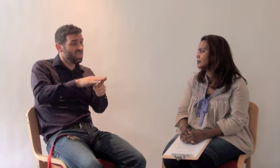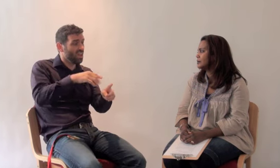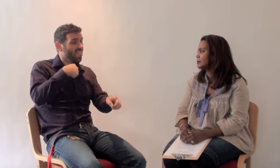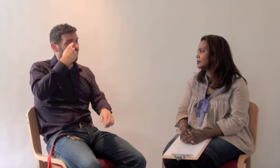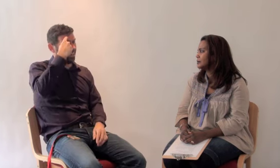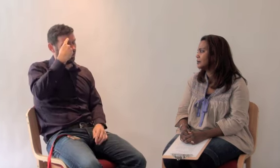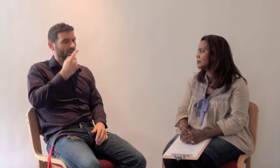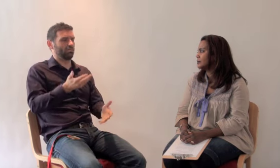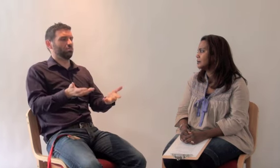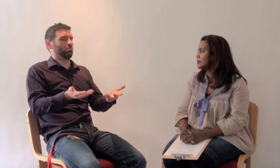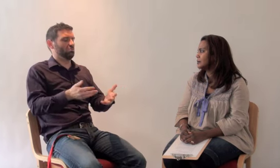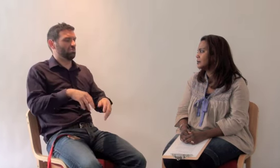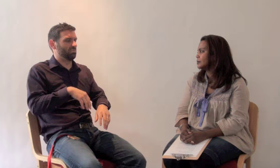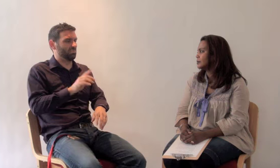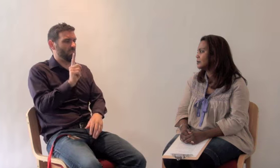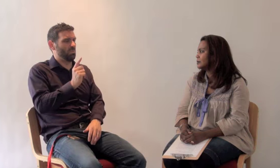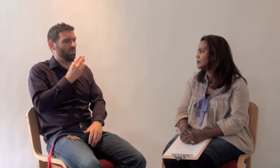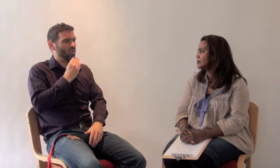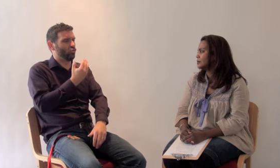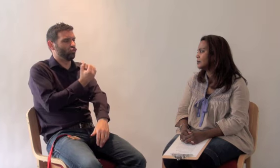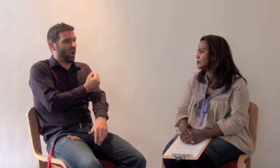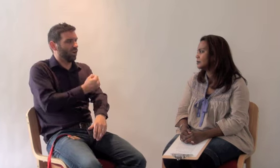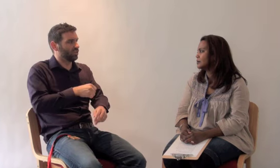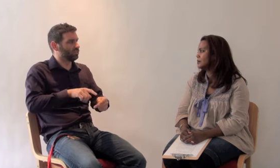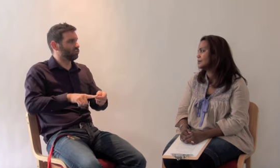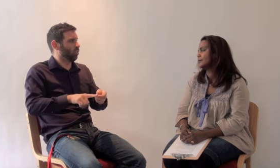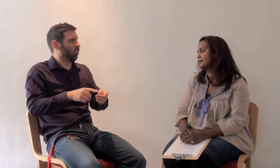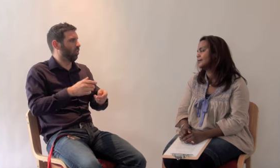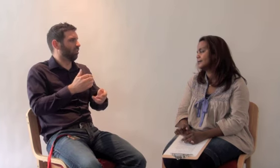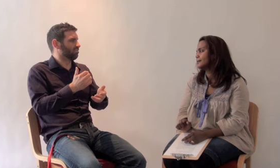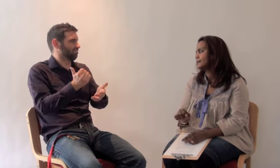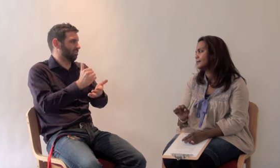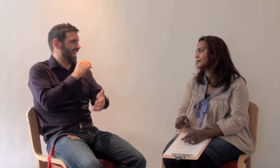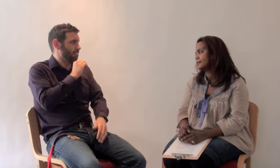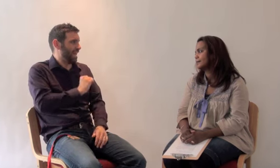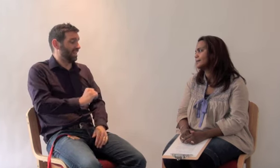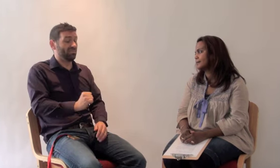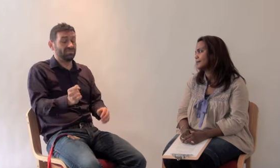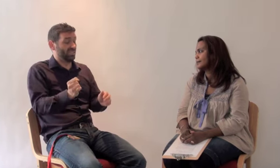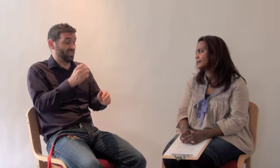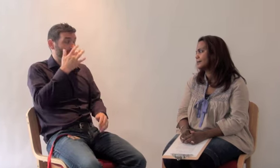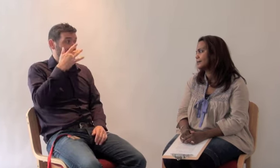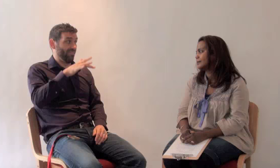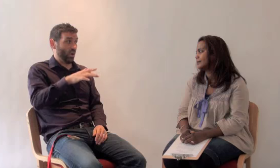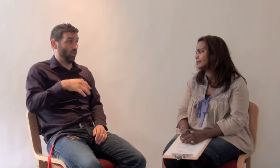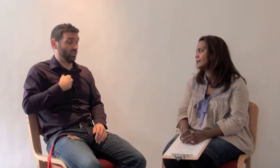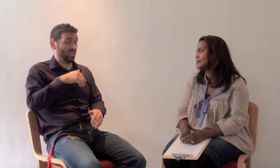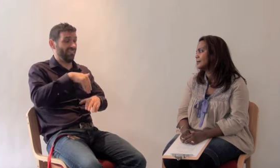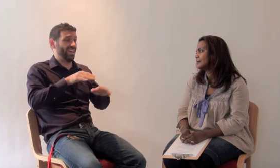The old-fashioned stereotypical view of HIV and AIDS is that it's for drug abusers and for gay men, and it's